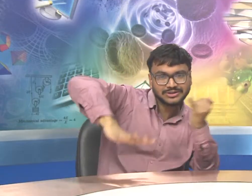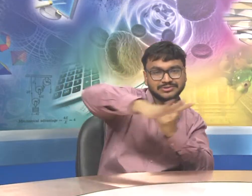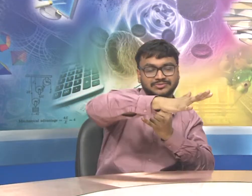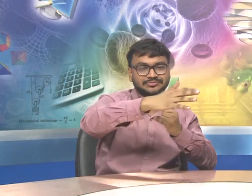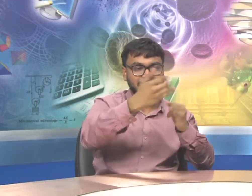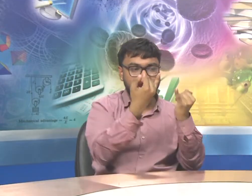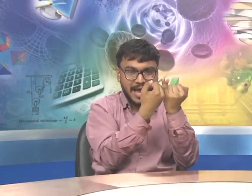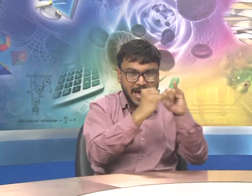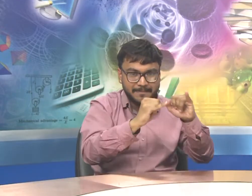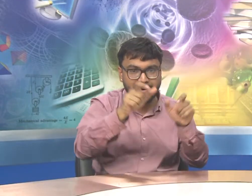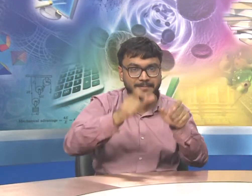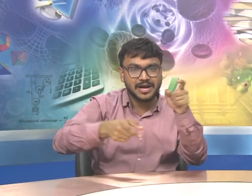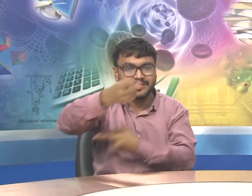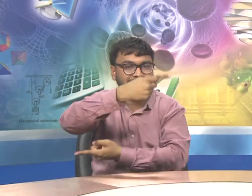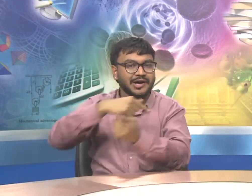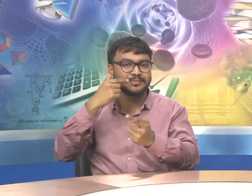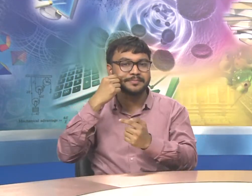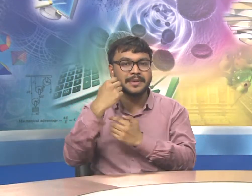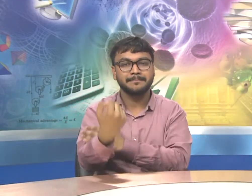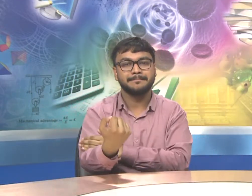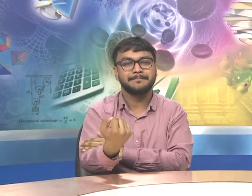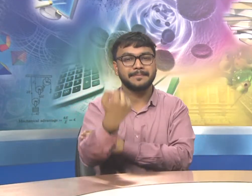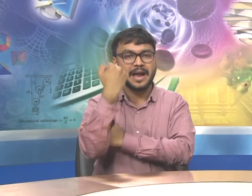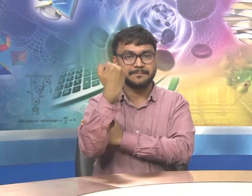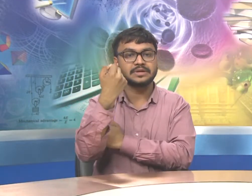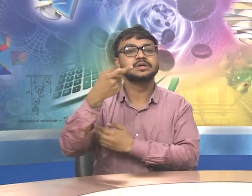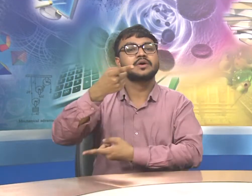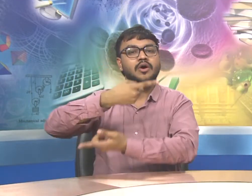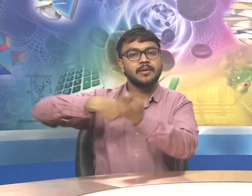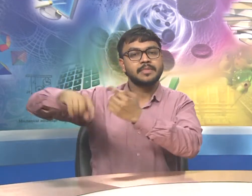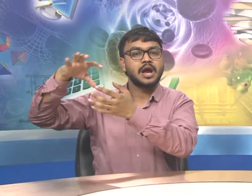participatory process of development and democracy.